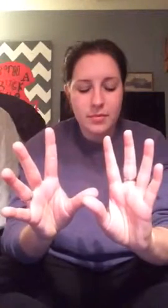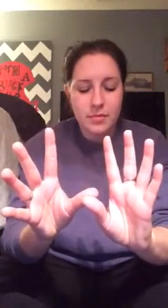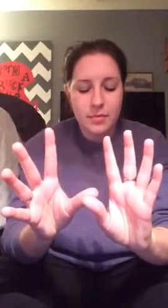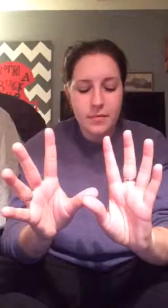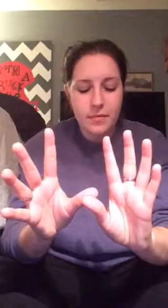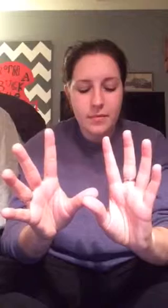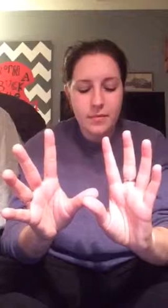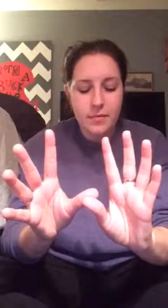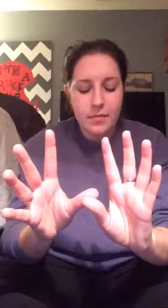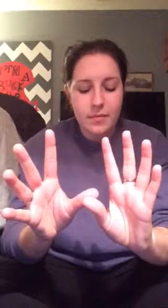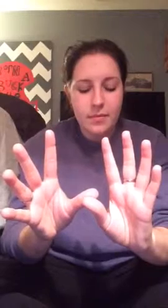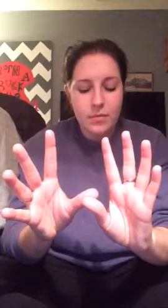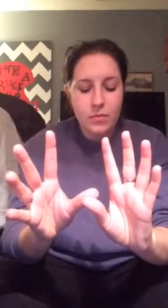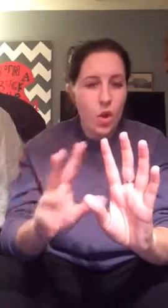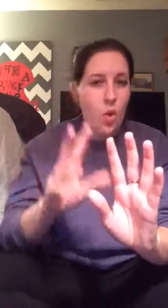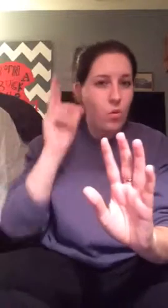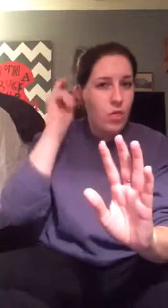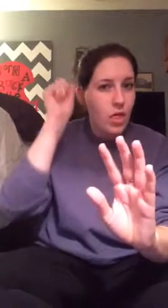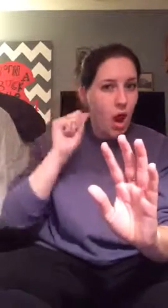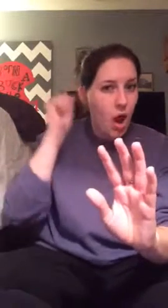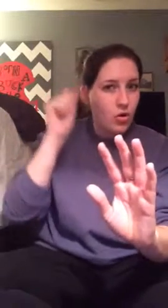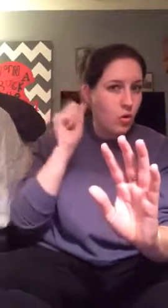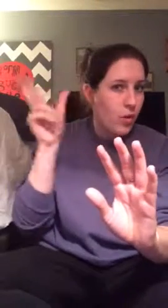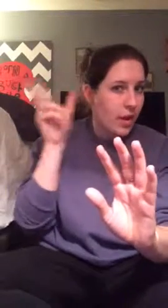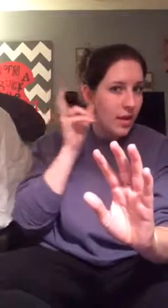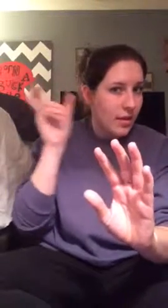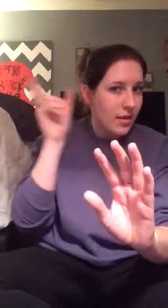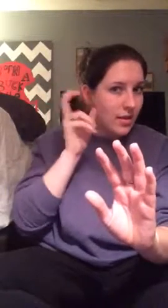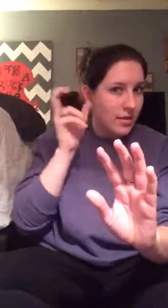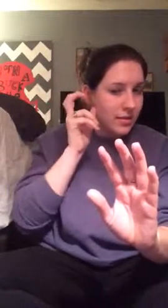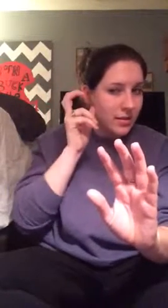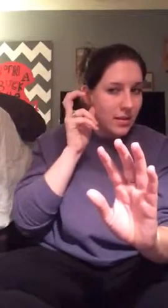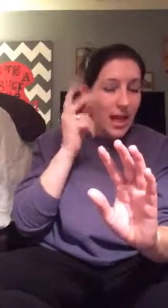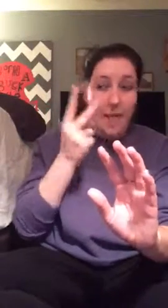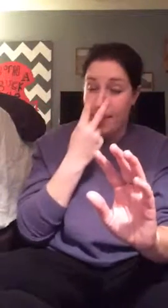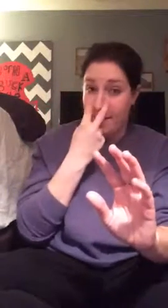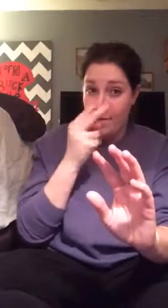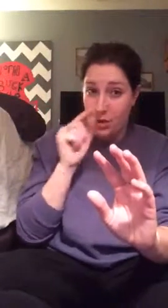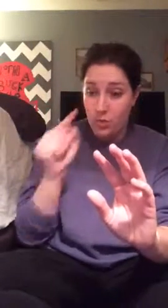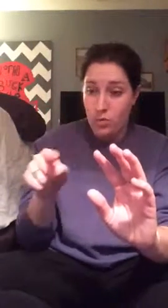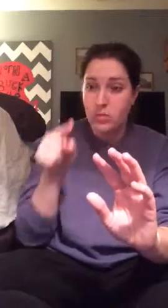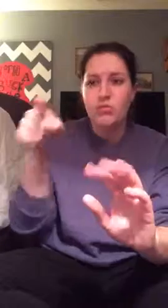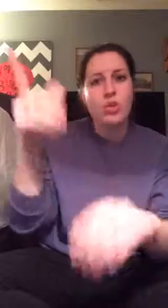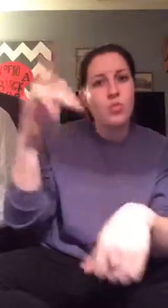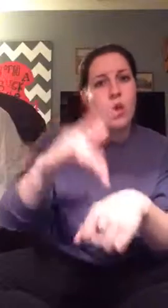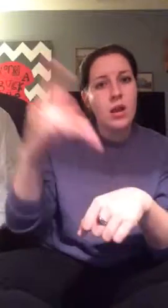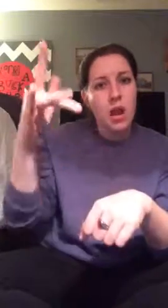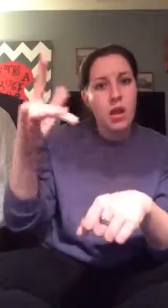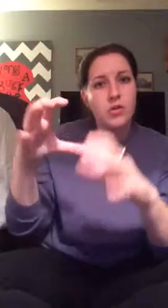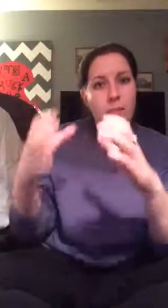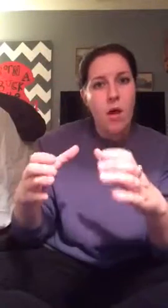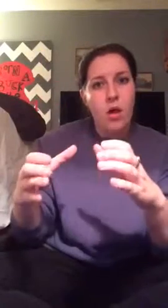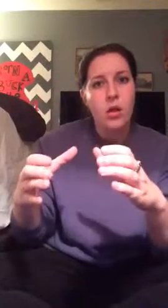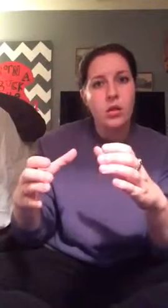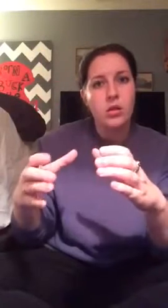material and auditory aspects, it also deals with representation. For example, you touching the ball, sensing it is round, but you'll